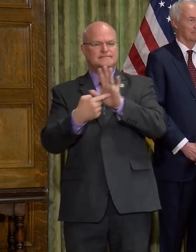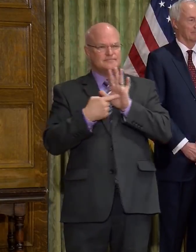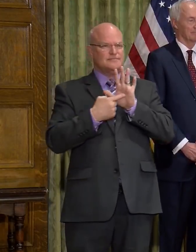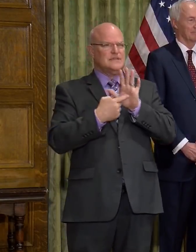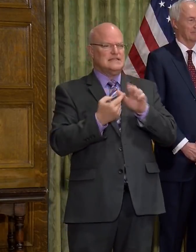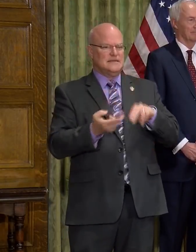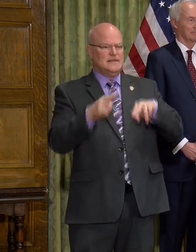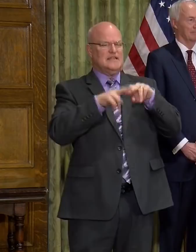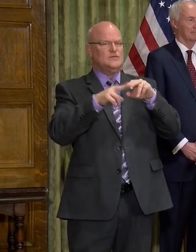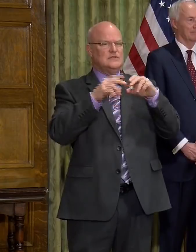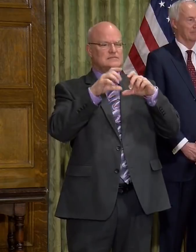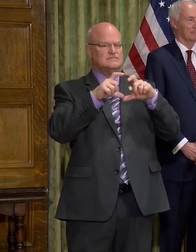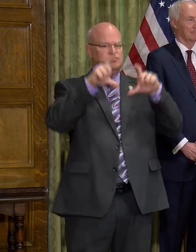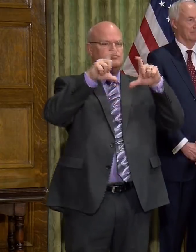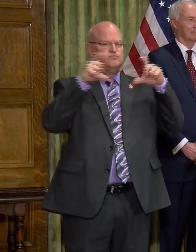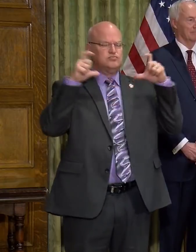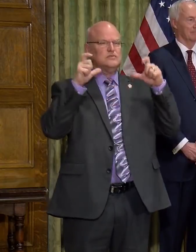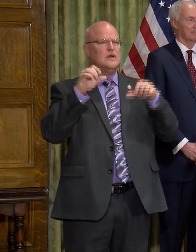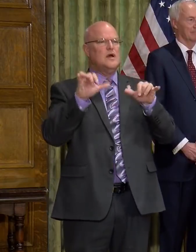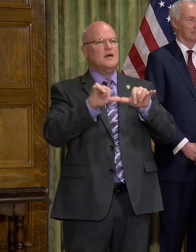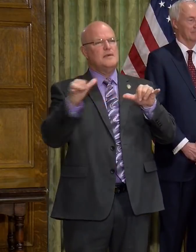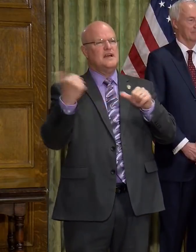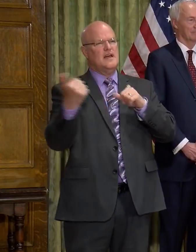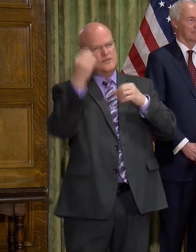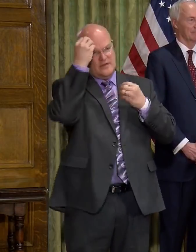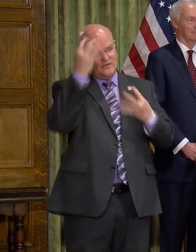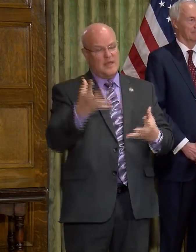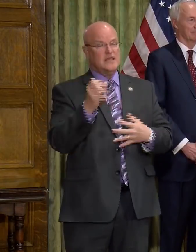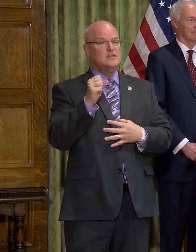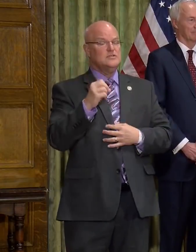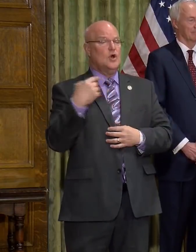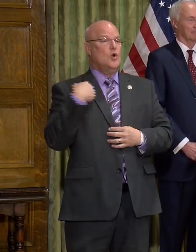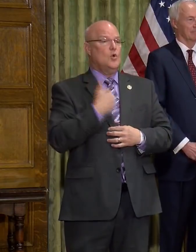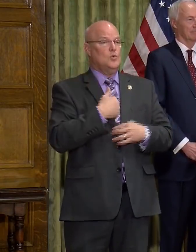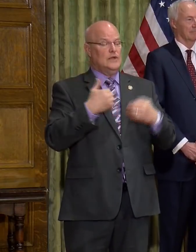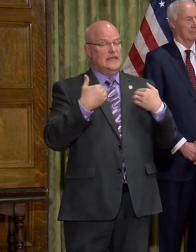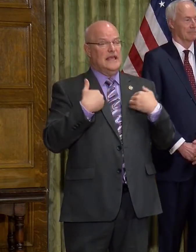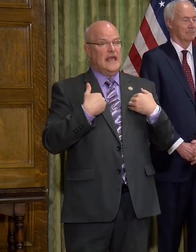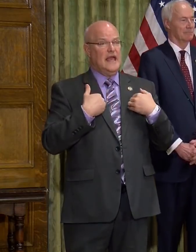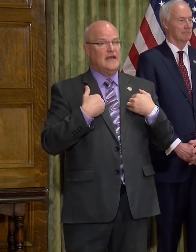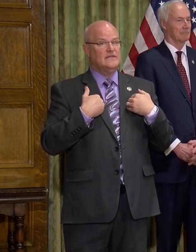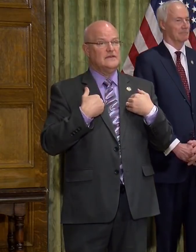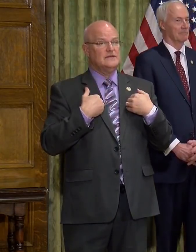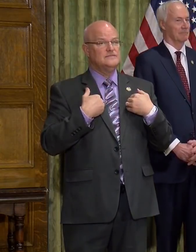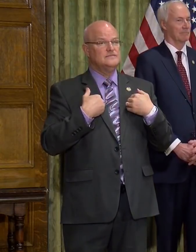they increased the size of it based upon other information. So we have a